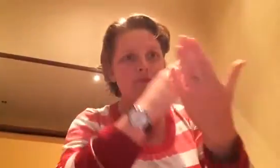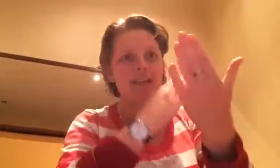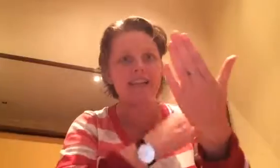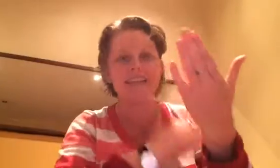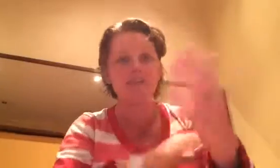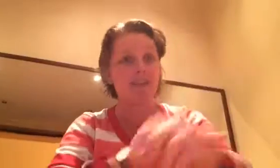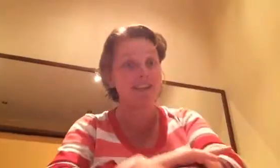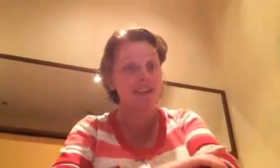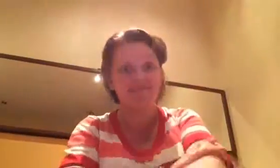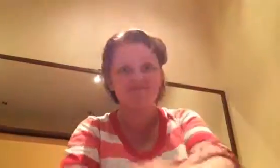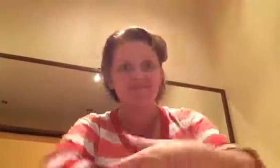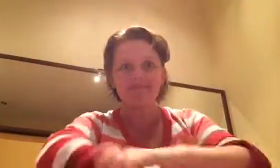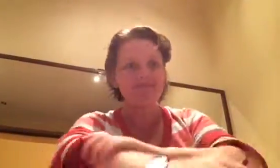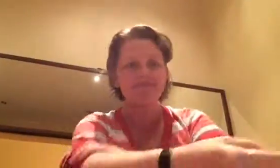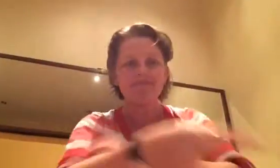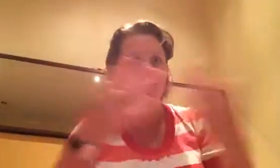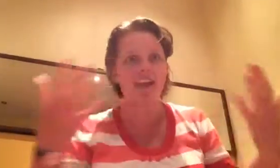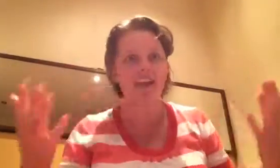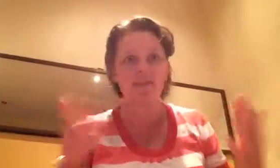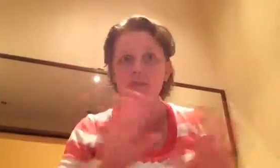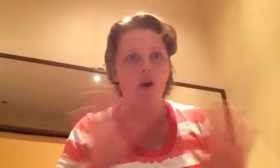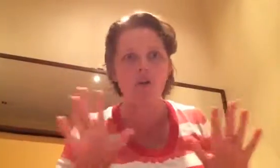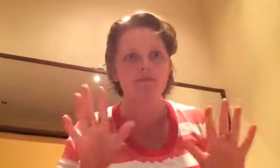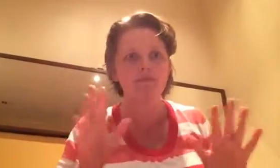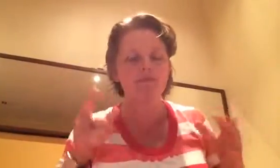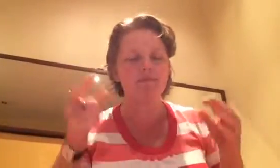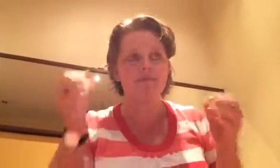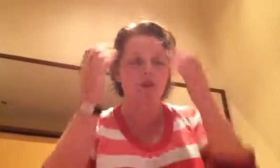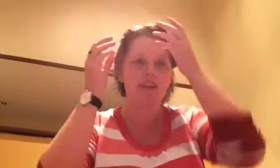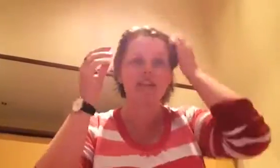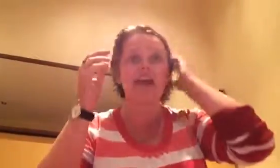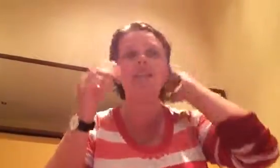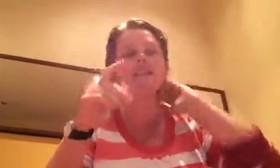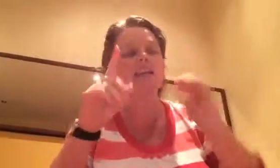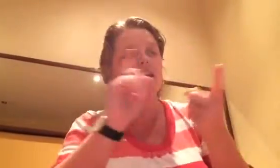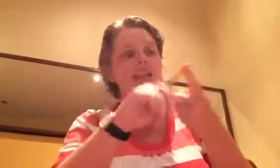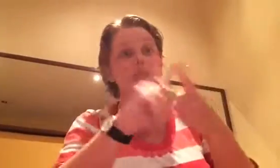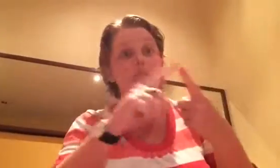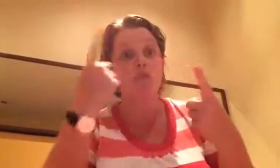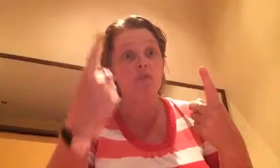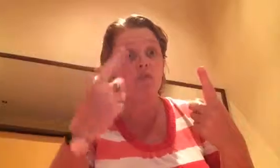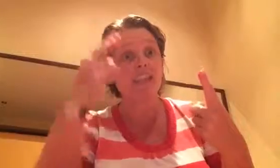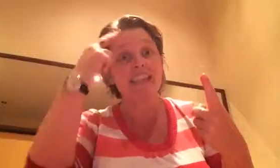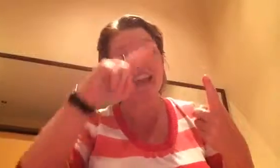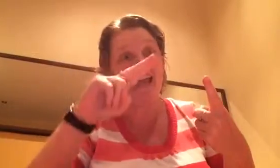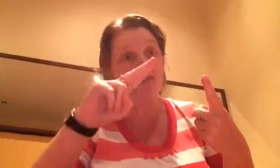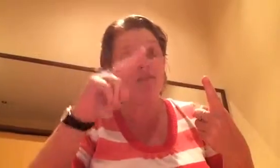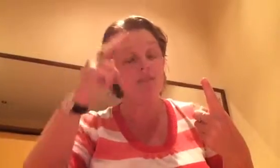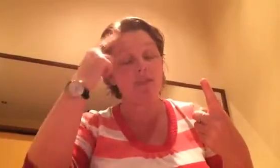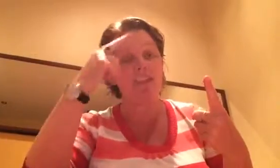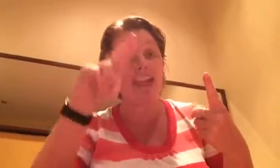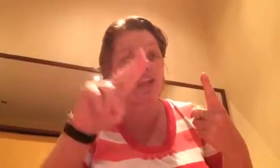really easy strategy, okay? It's not rocket science. Looking at nouns, or the